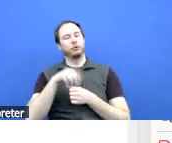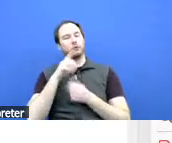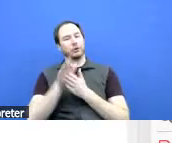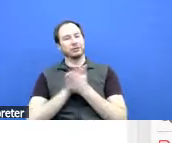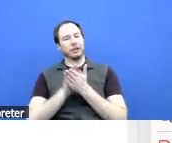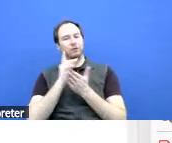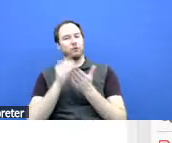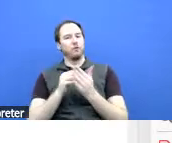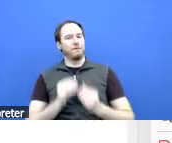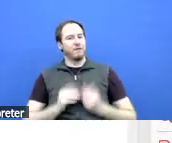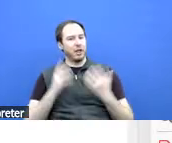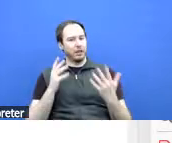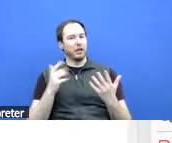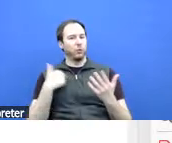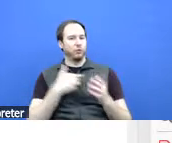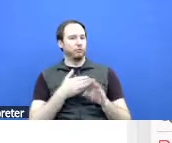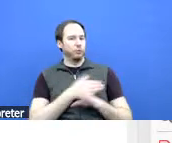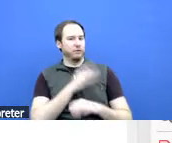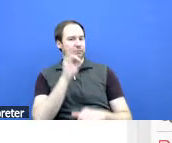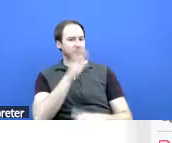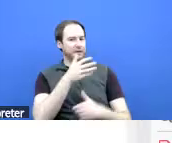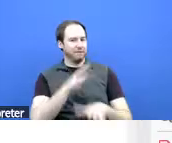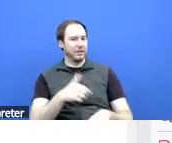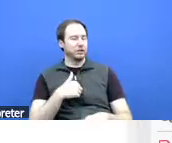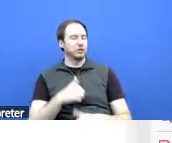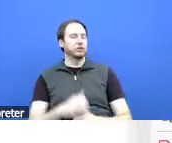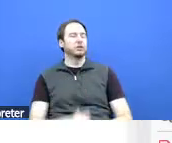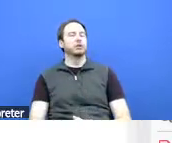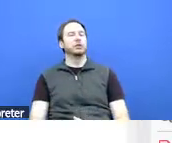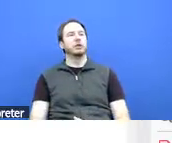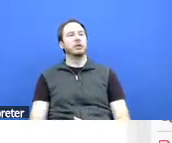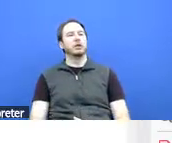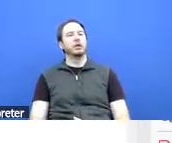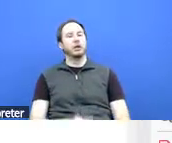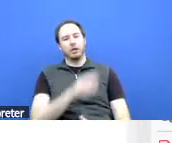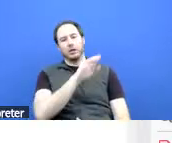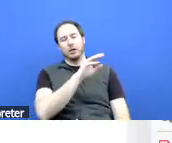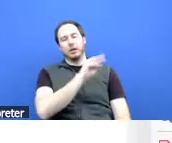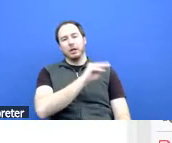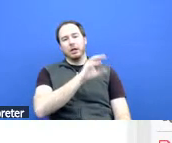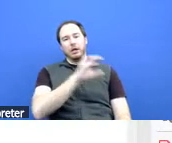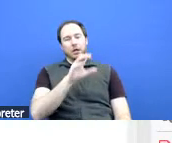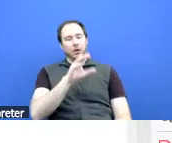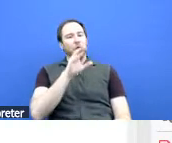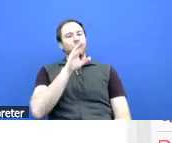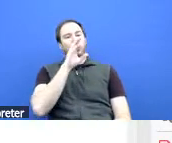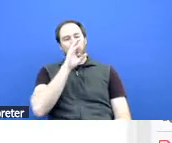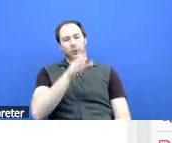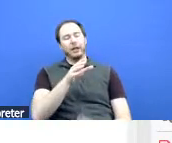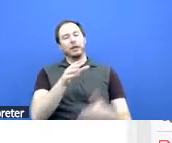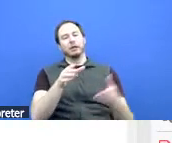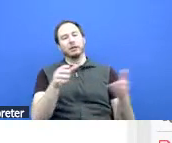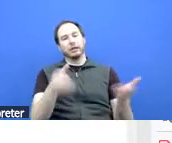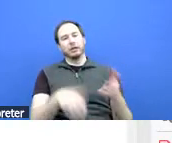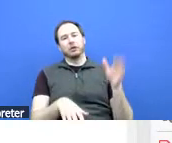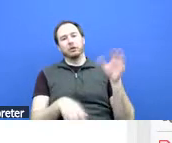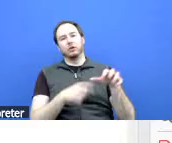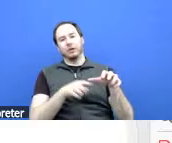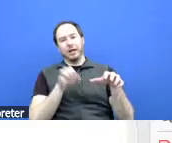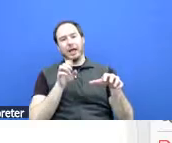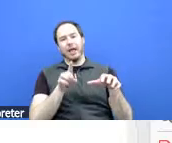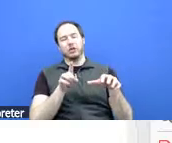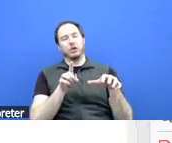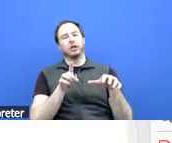revitalization, as we've previously mentioned. The Mary Cariola use will introduce an educational use to the